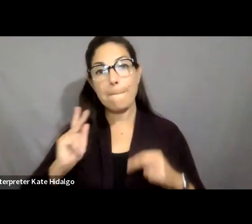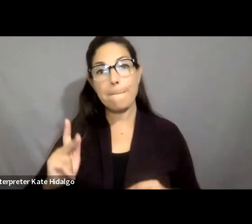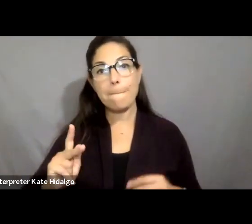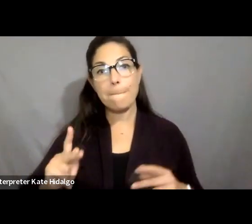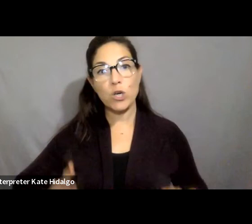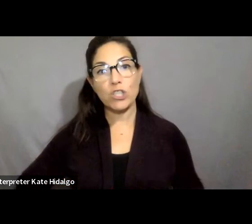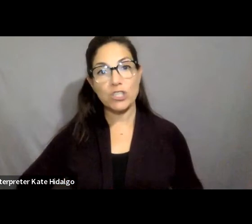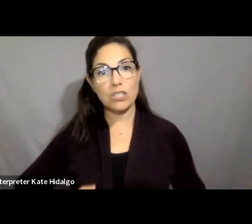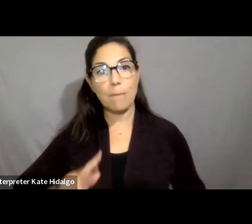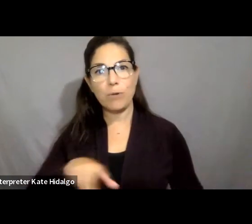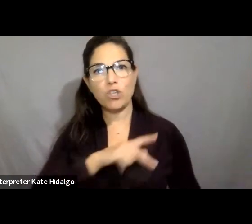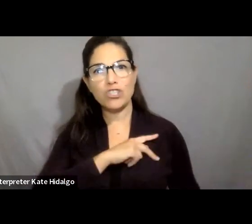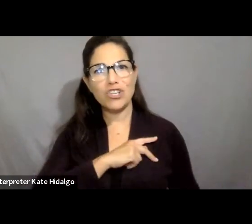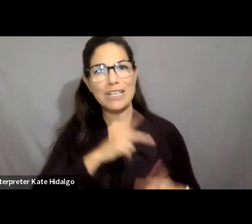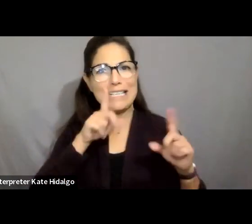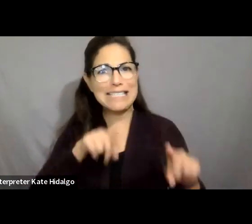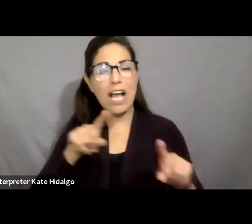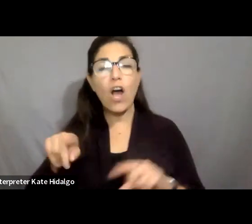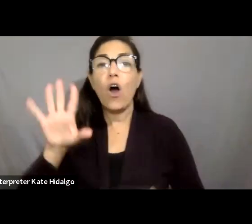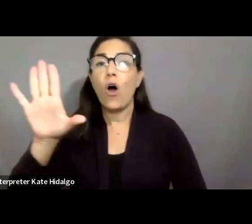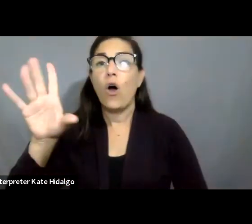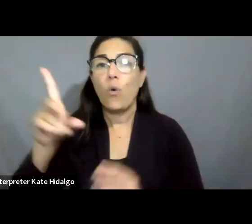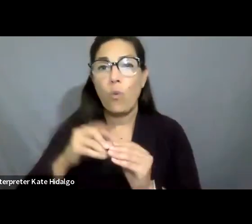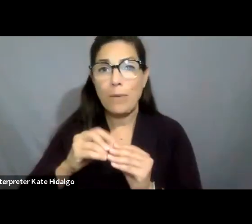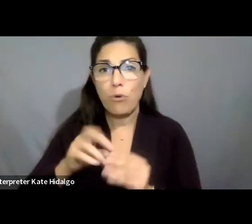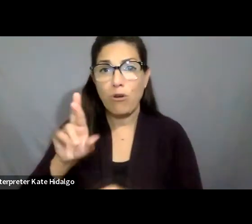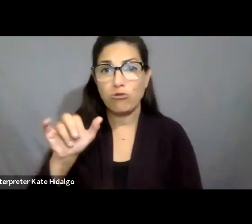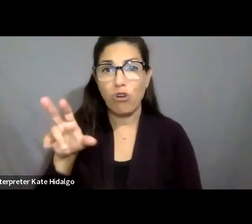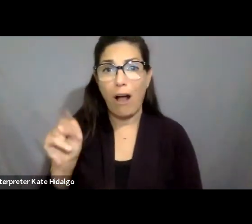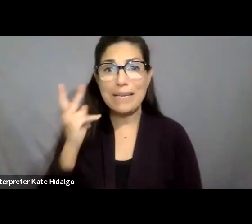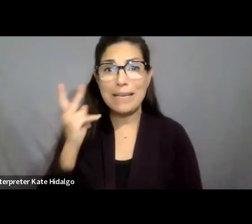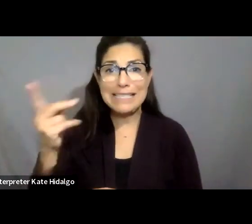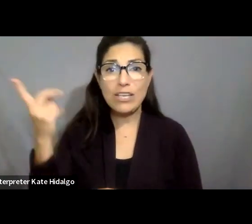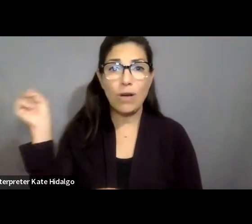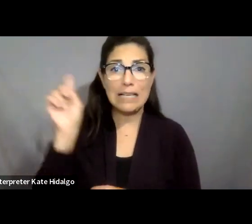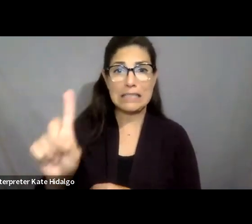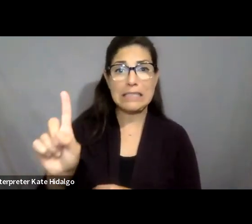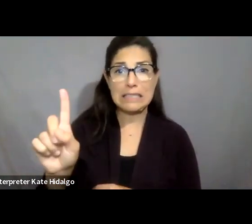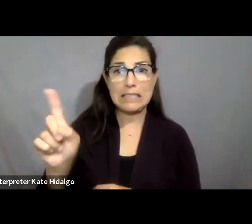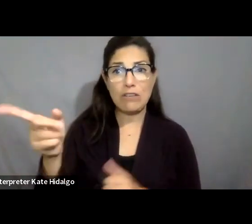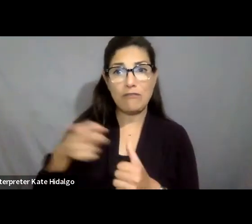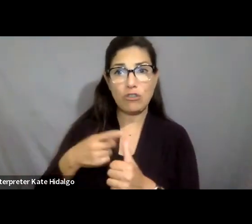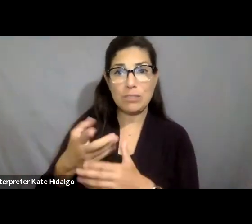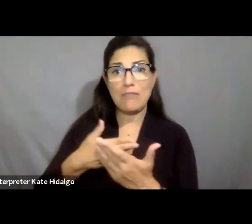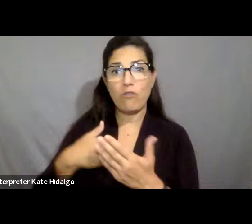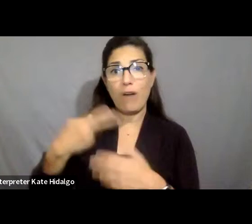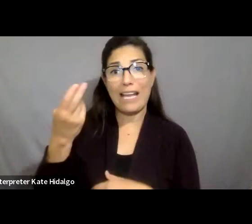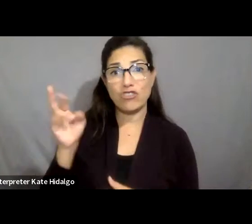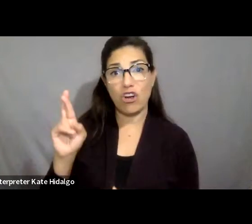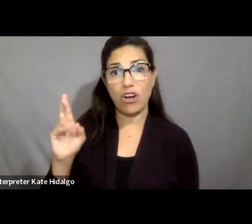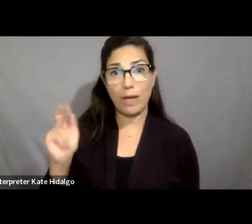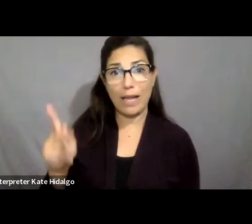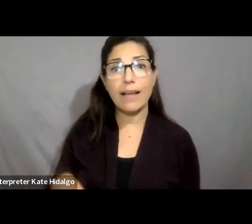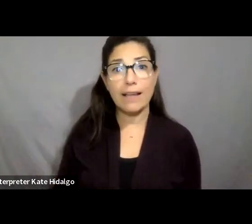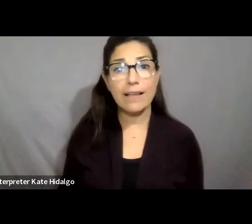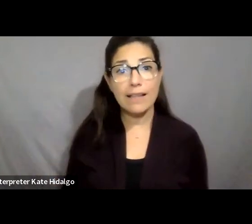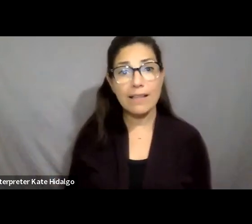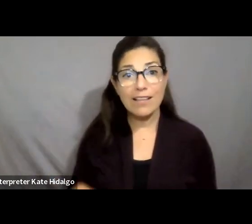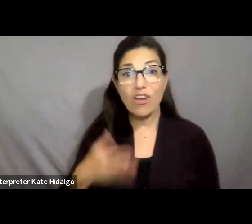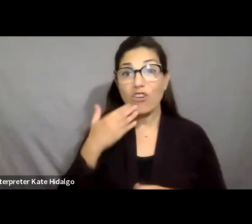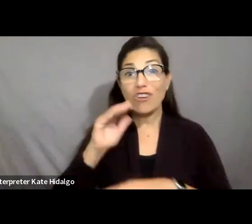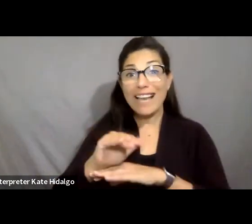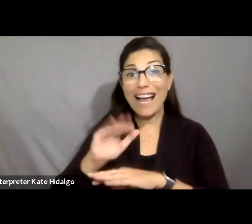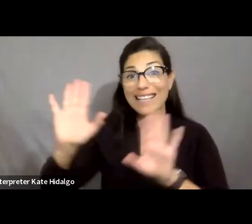agenda. Oh, we have to do one more. Robin, I see you in the back. Come on up. We're going to do you first before we go to HR. All right. Good night,